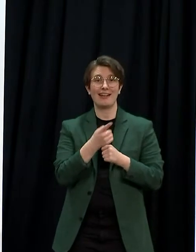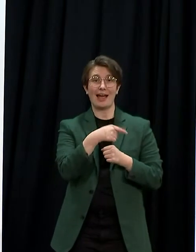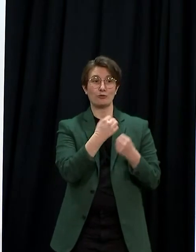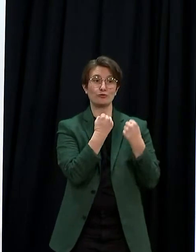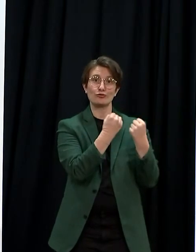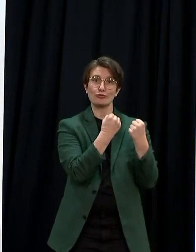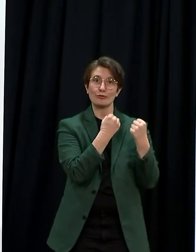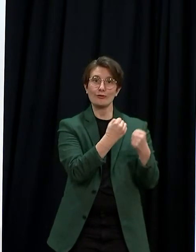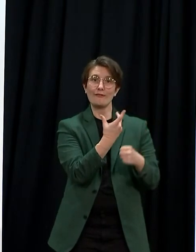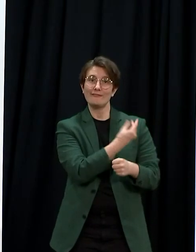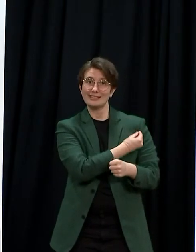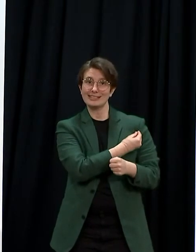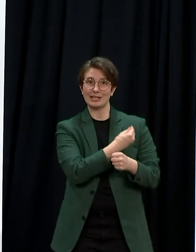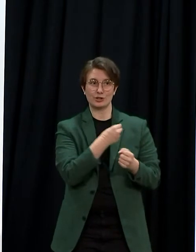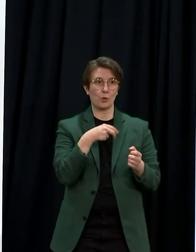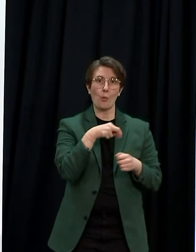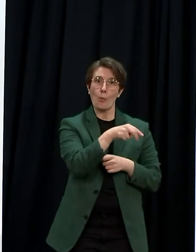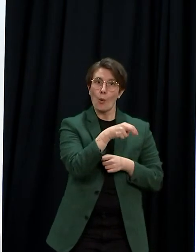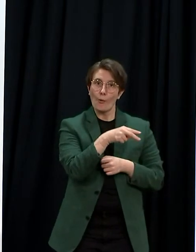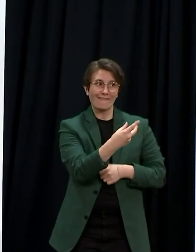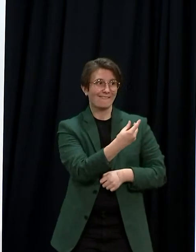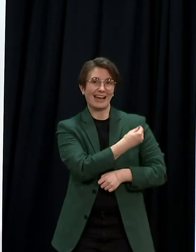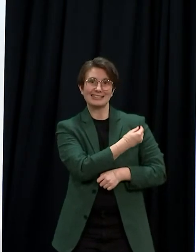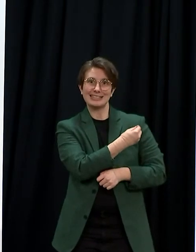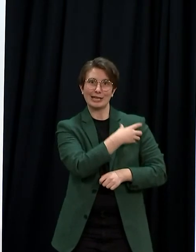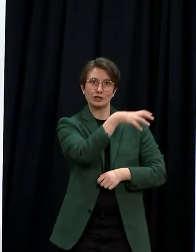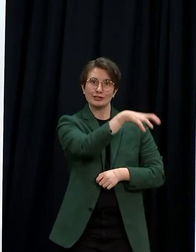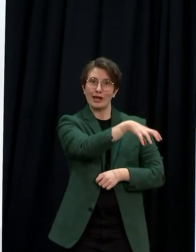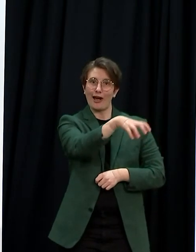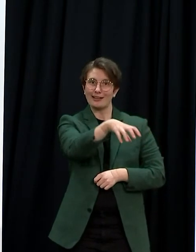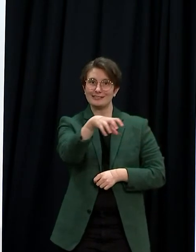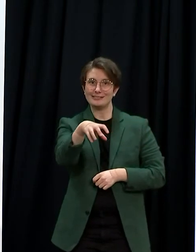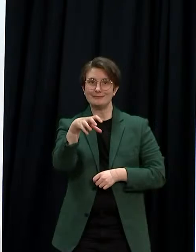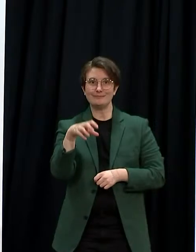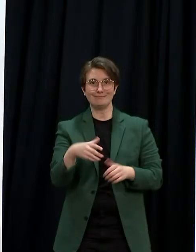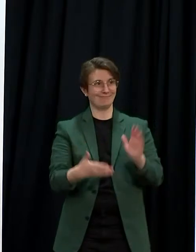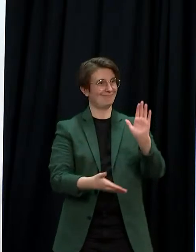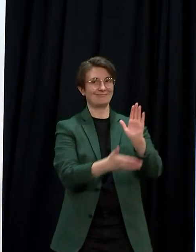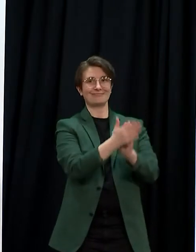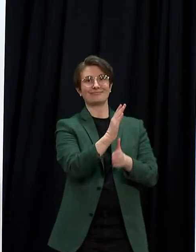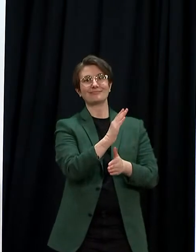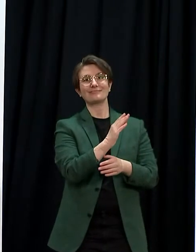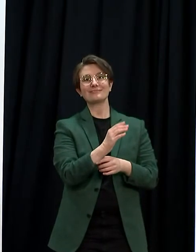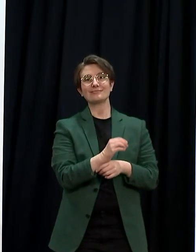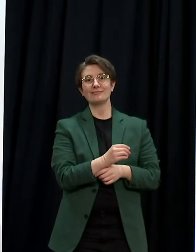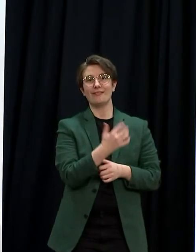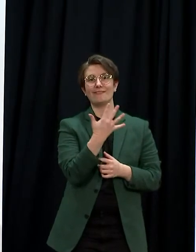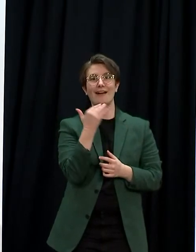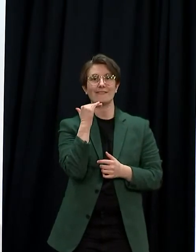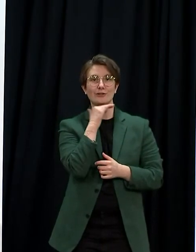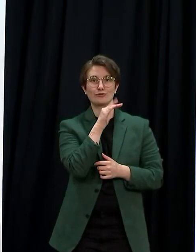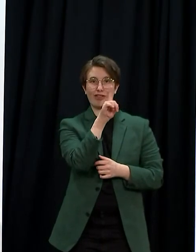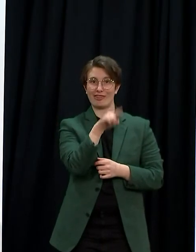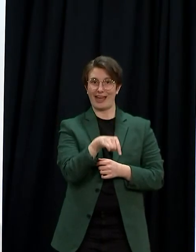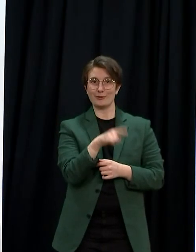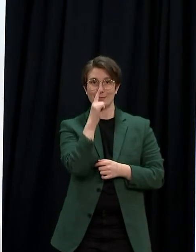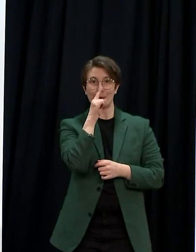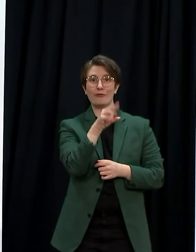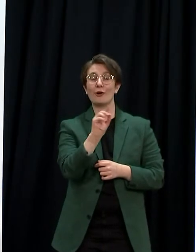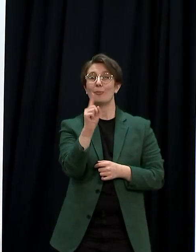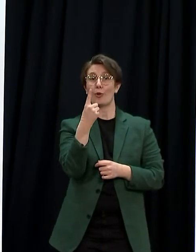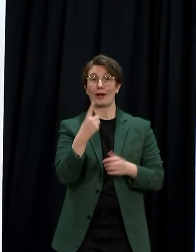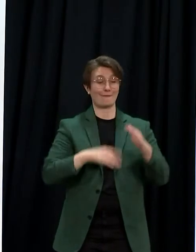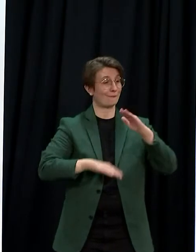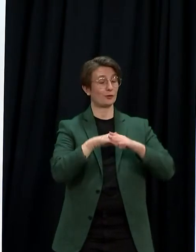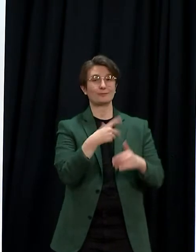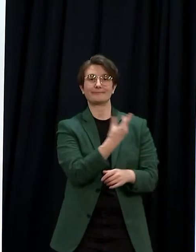Tamaki Makaurau saw the city reach an impressive milestone. 500,000 Aucklanders are now fully vaccinated. In the next couple